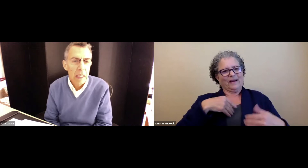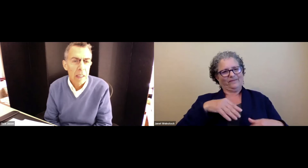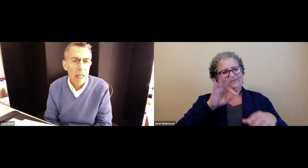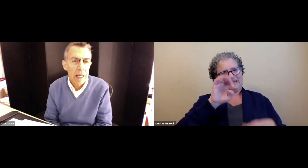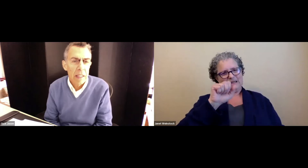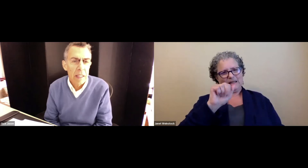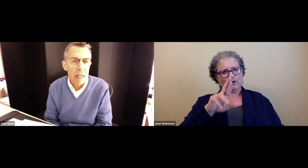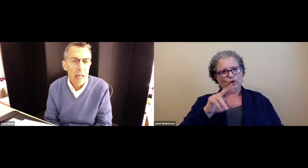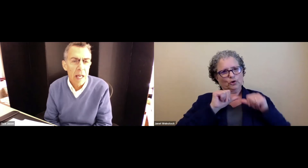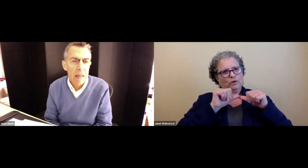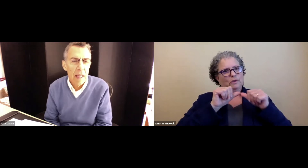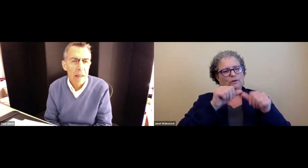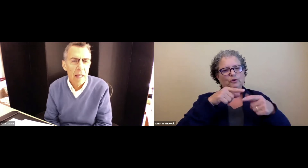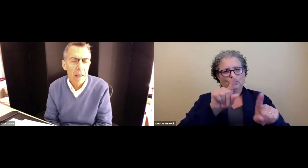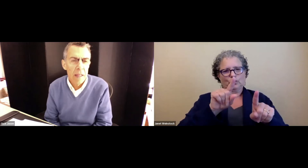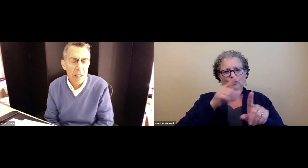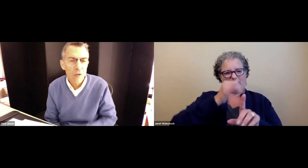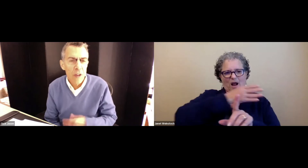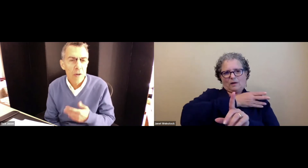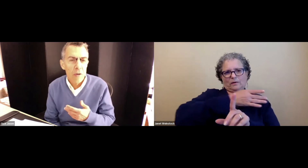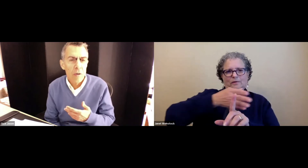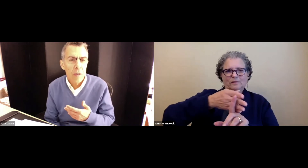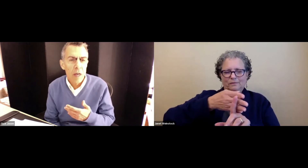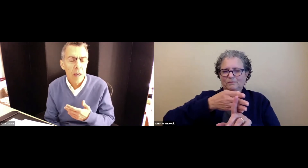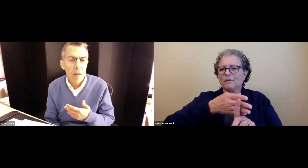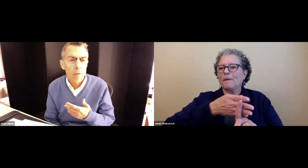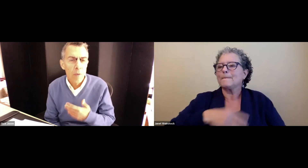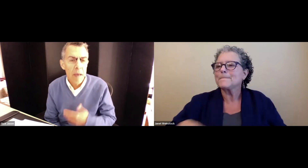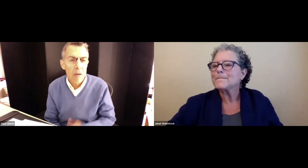and this fear remained with her.